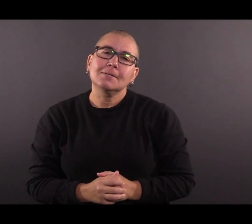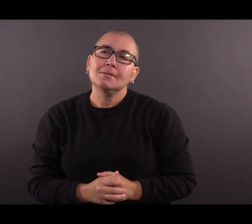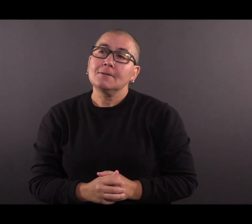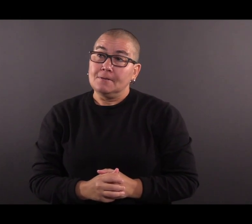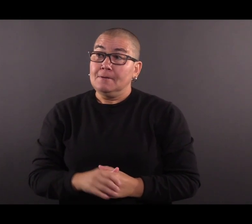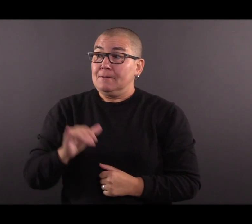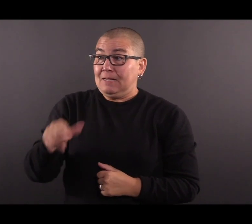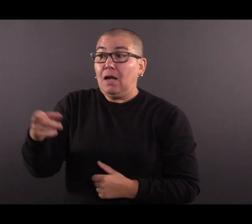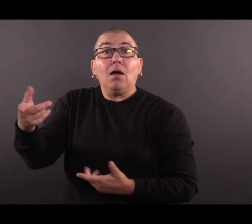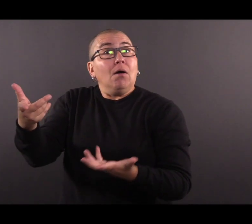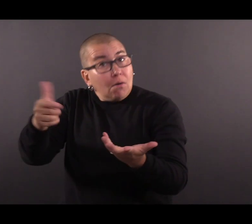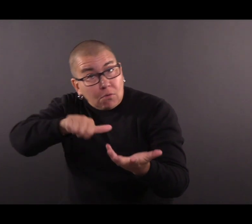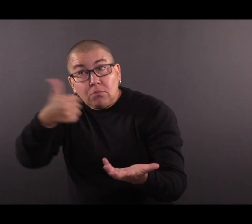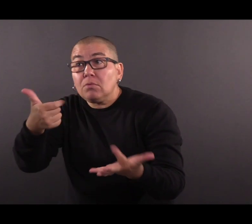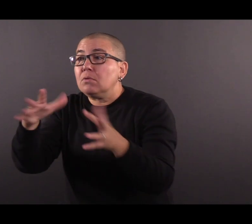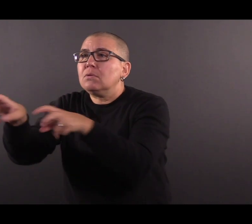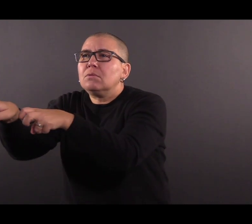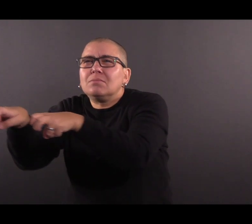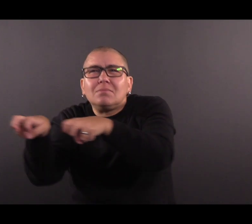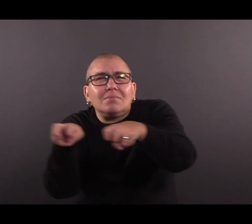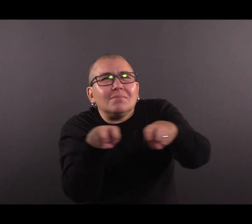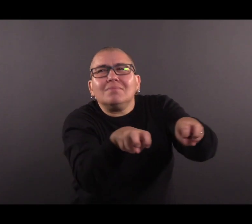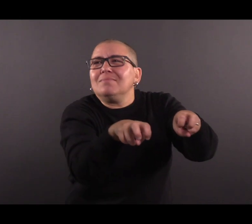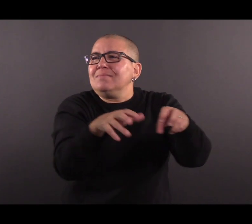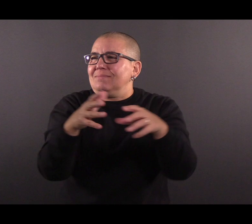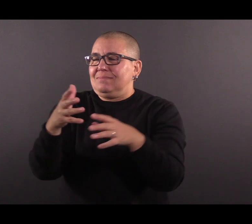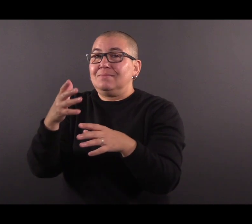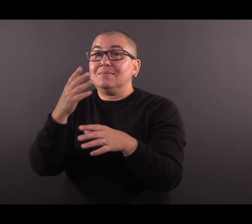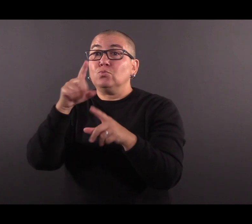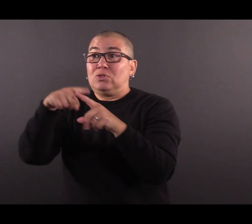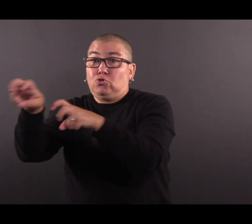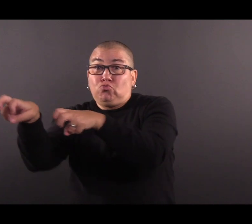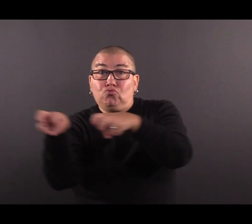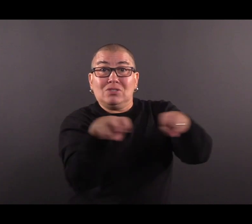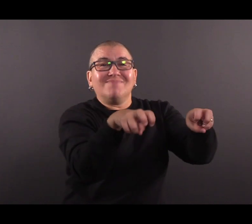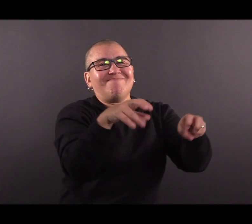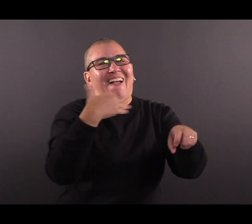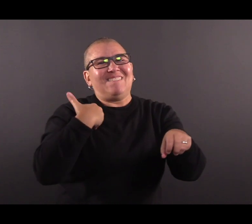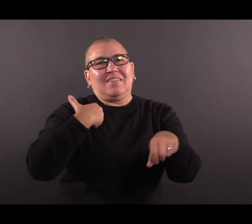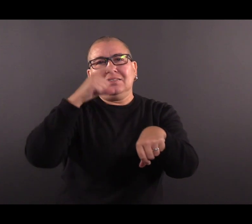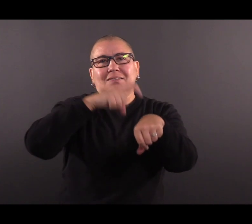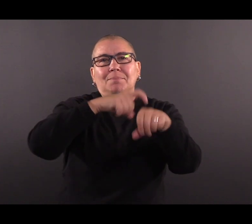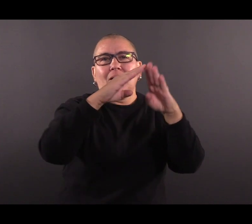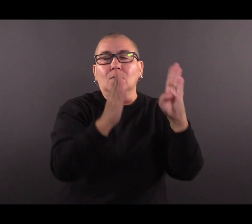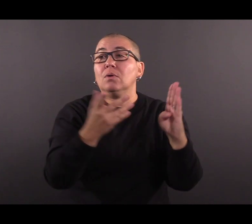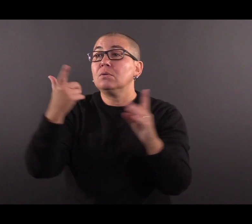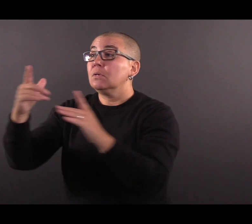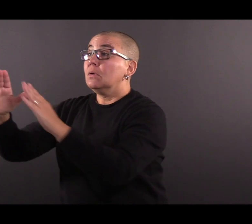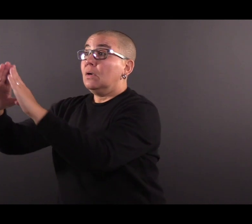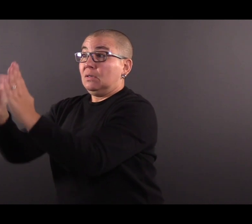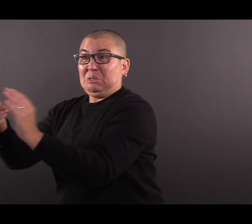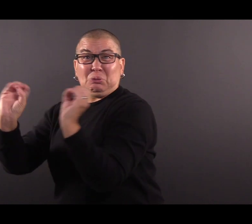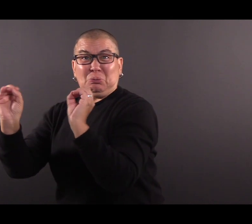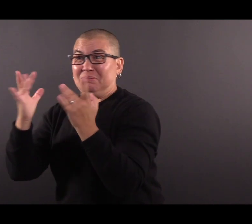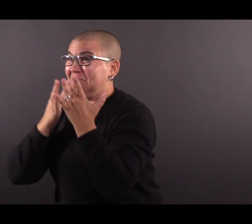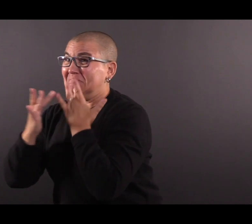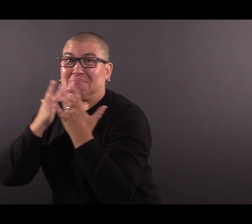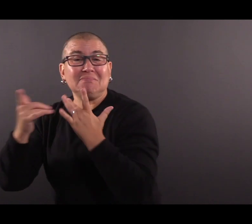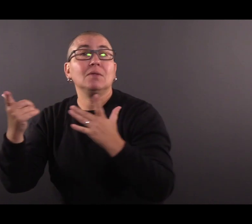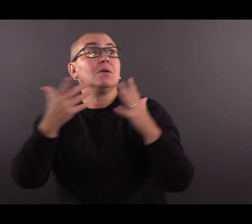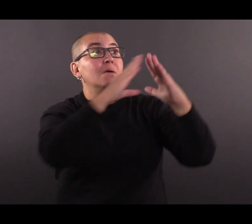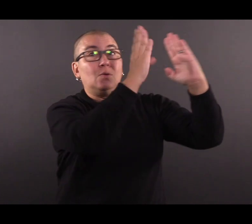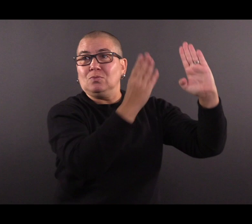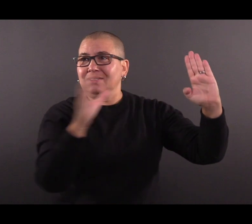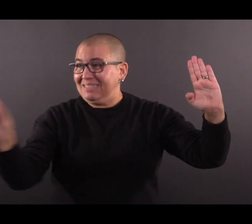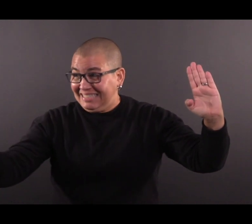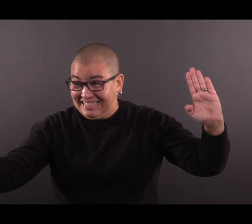Transitional housing is time limited and intended to be a bridge from homelessness to permanent housing. HUD transitional